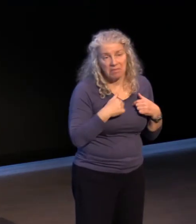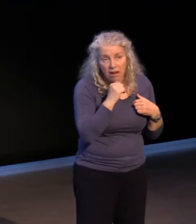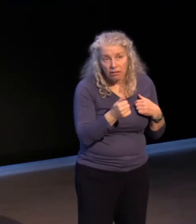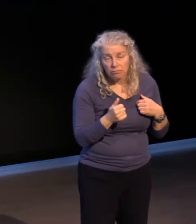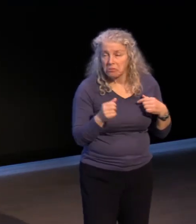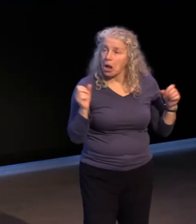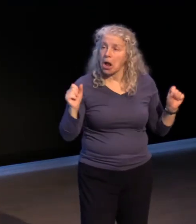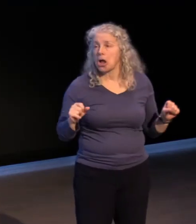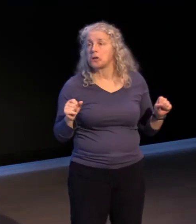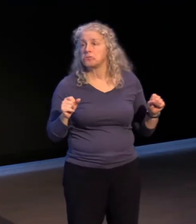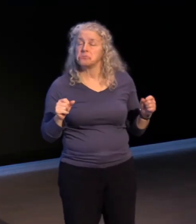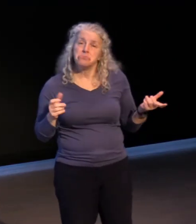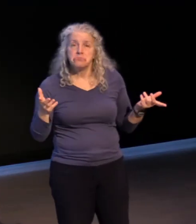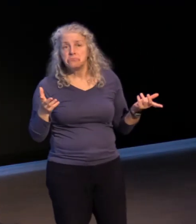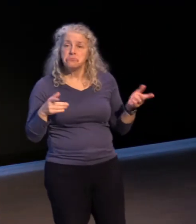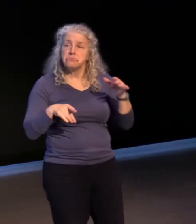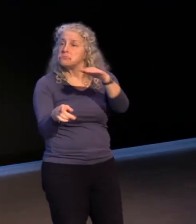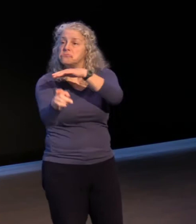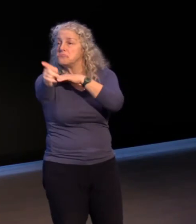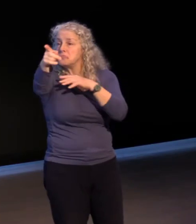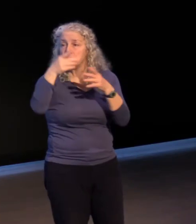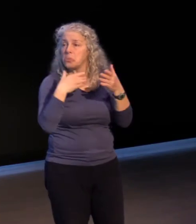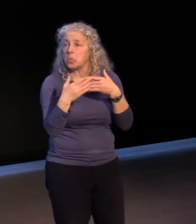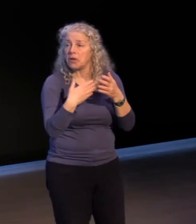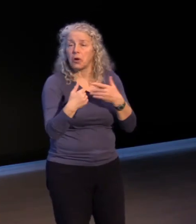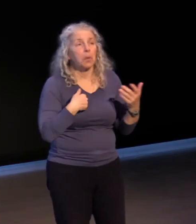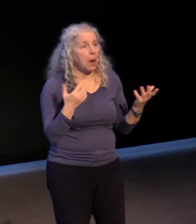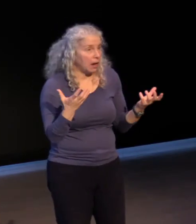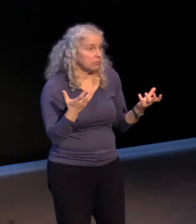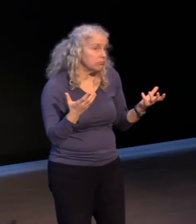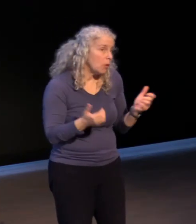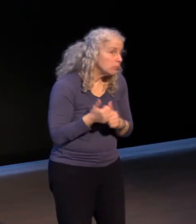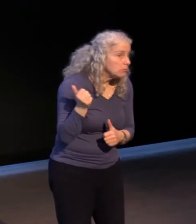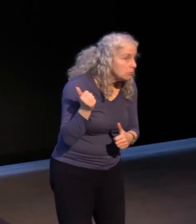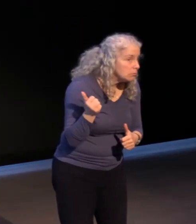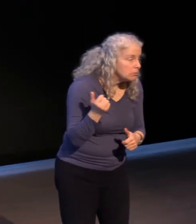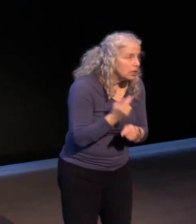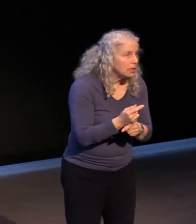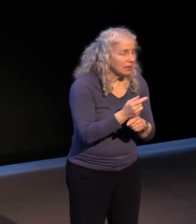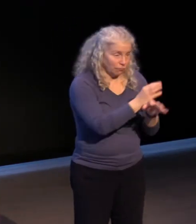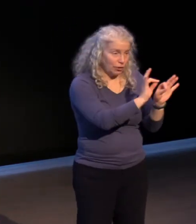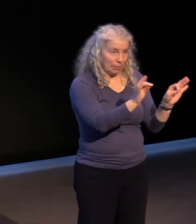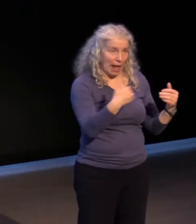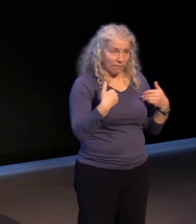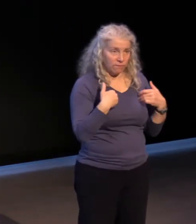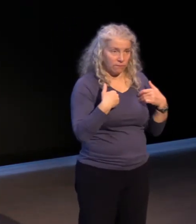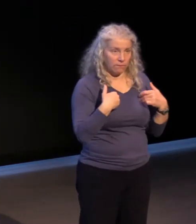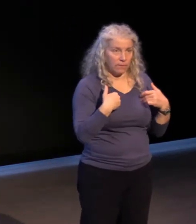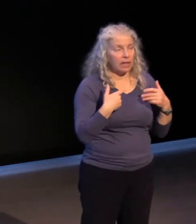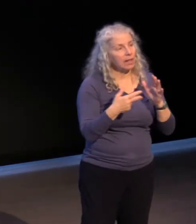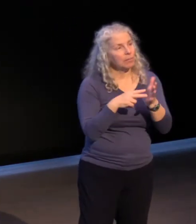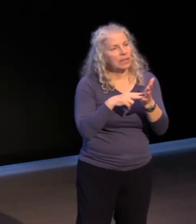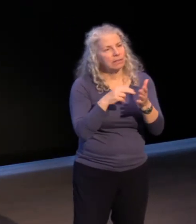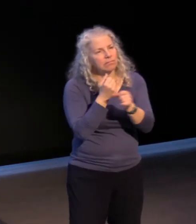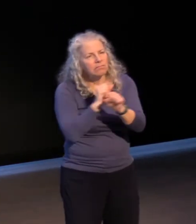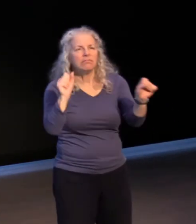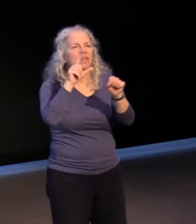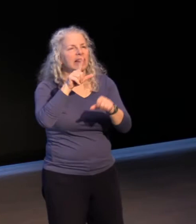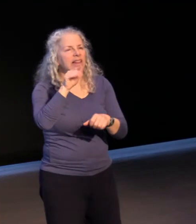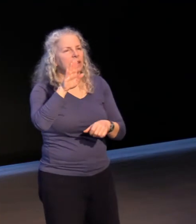want, for the most part. But because we have freedom, that does not mean that we are